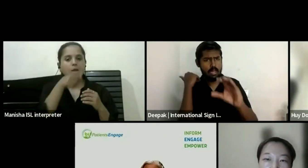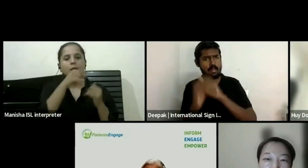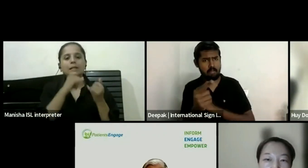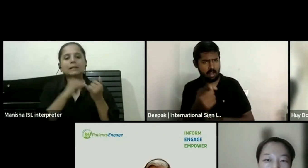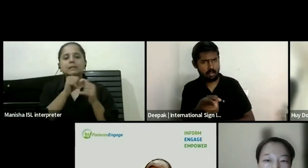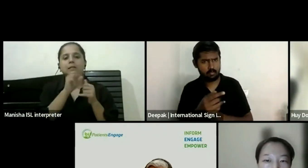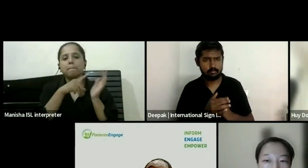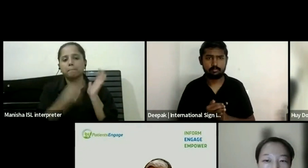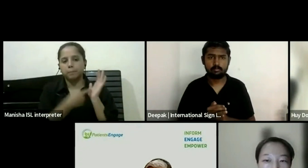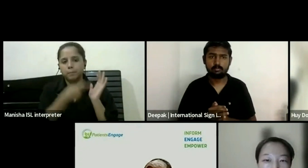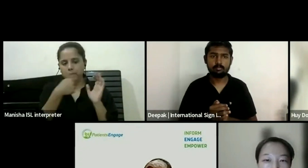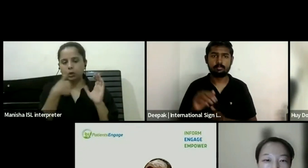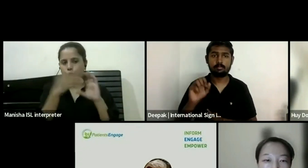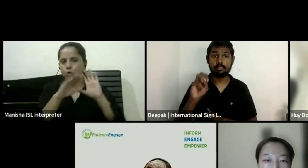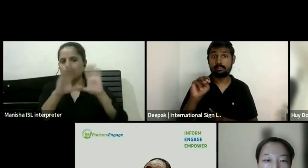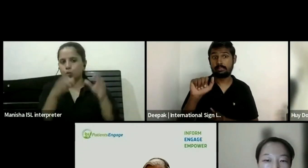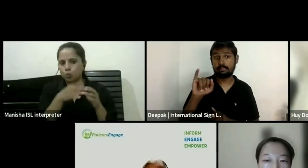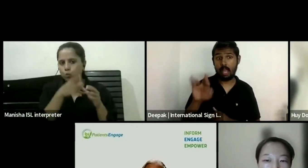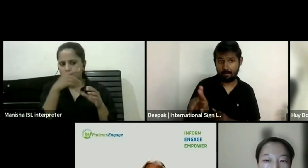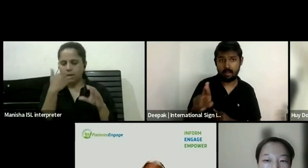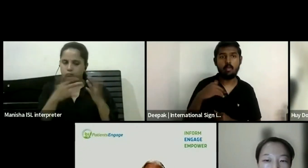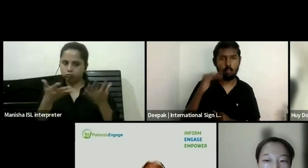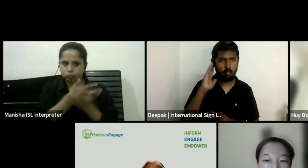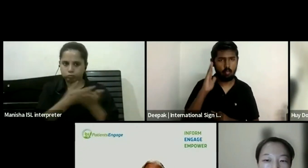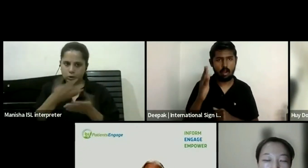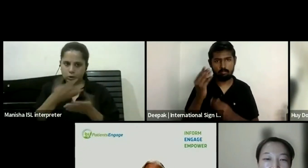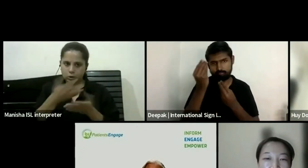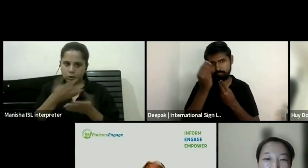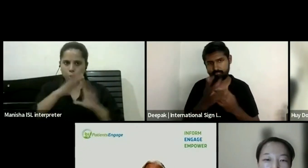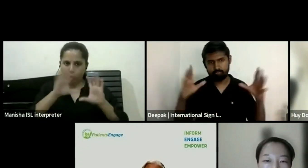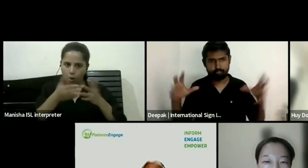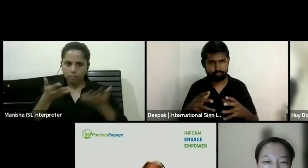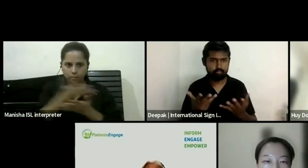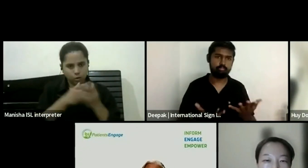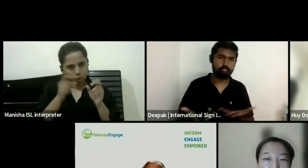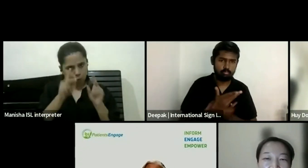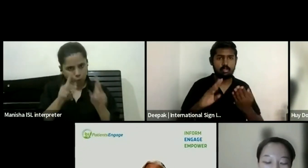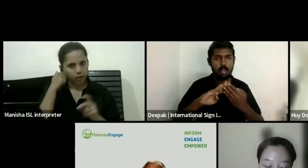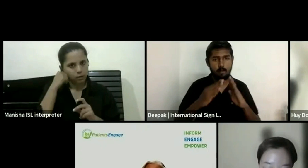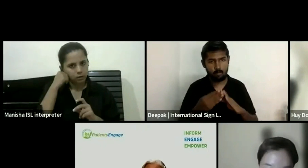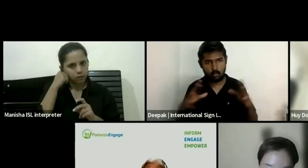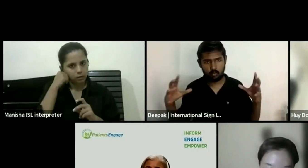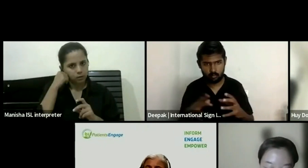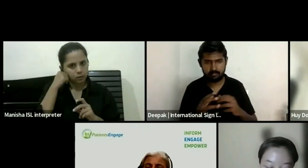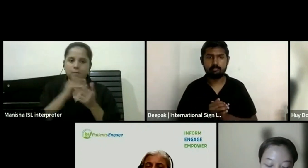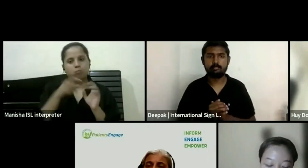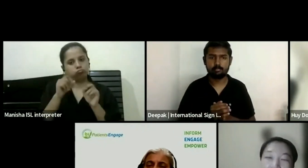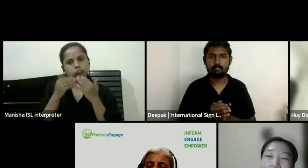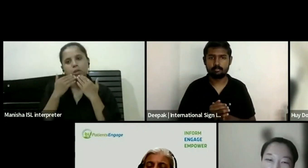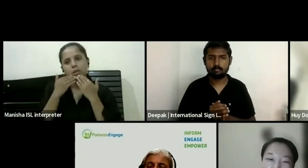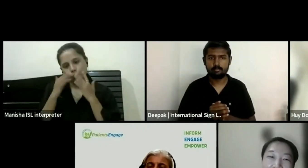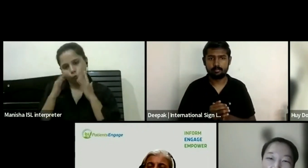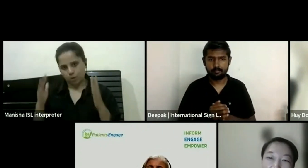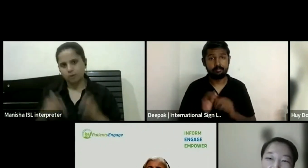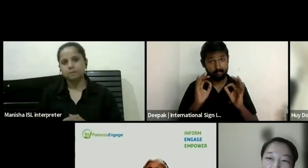a group mail discussion and see where we go. Yes, thank you very much for that. Thank you. Thank you. Samir,